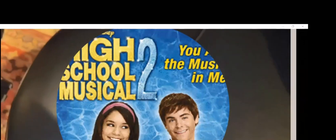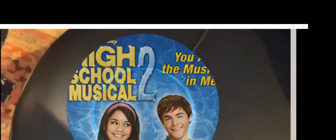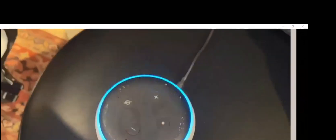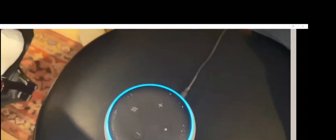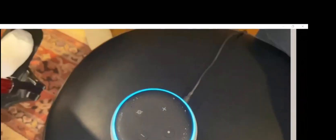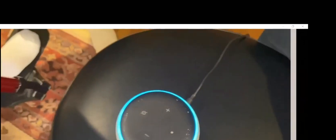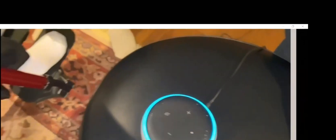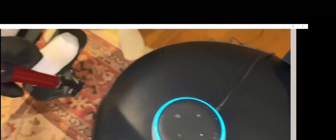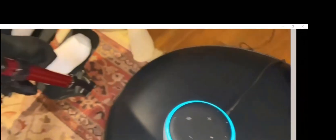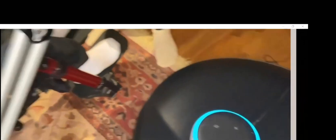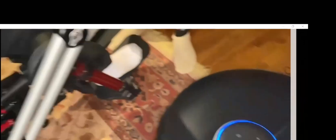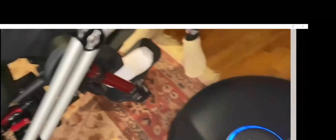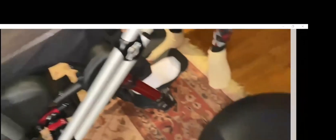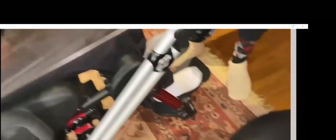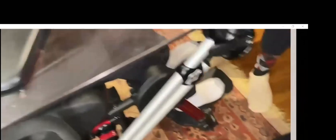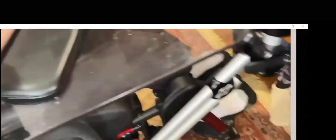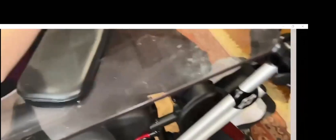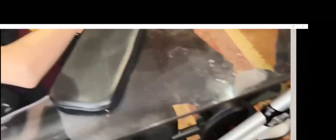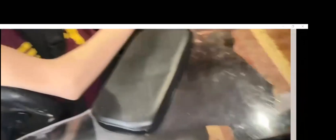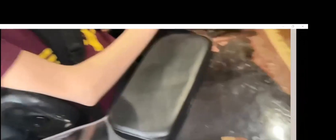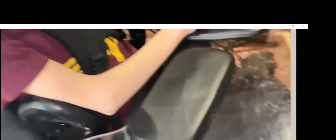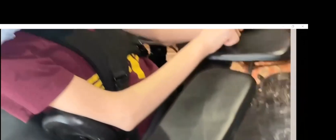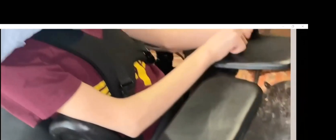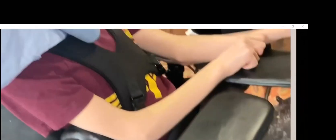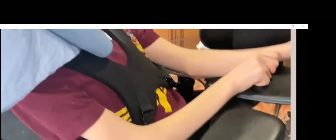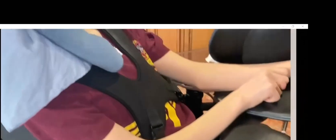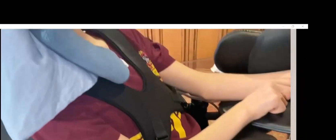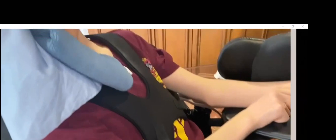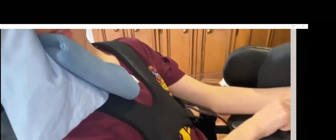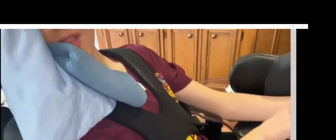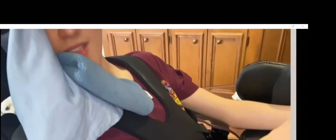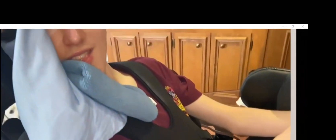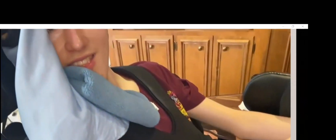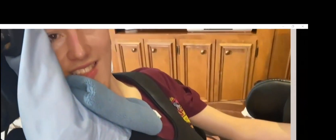best covers of High School Musical by various artists on Amazon Music.